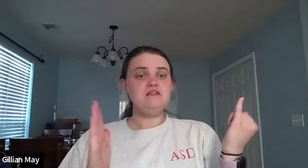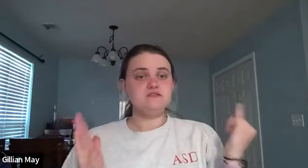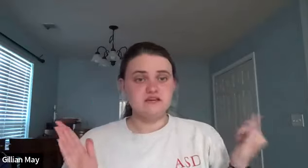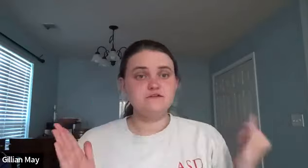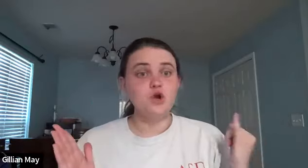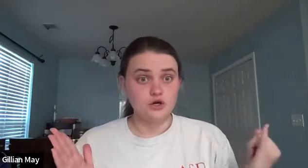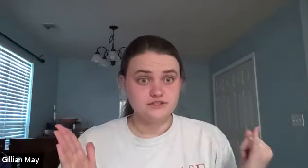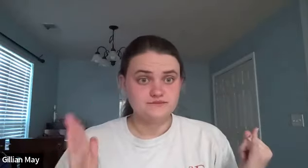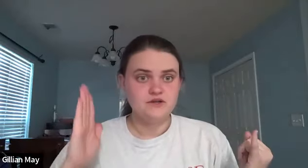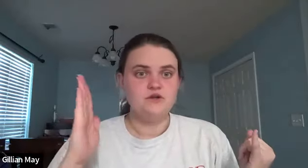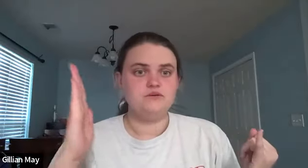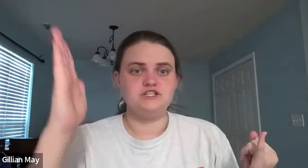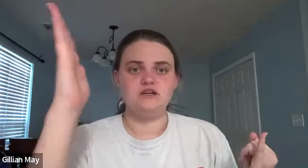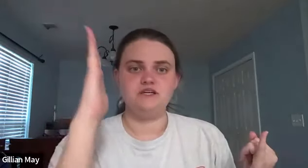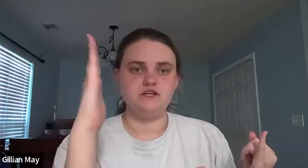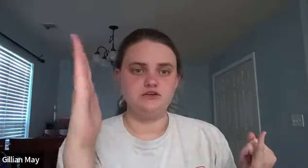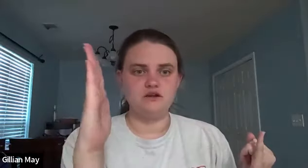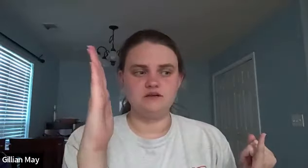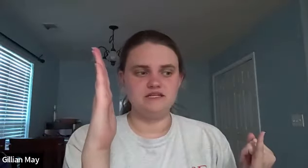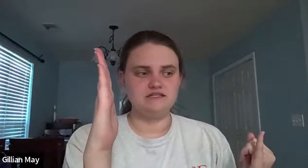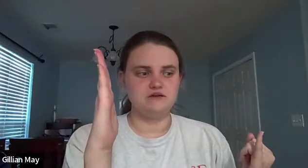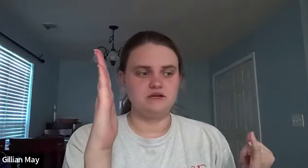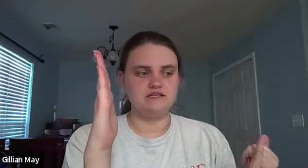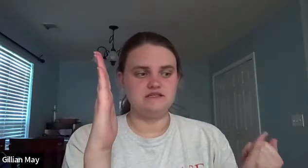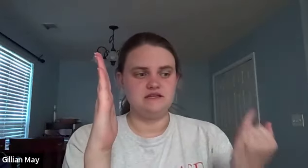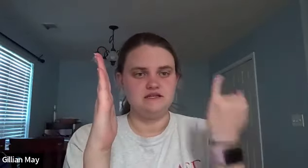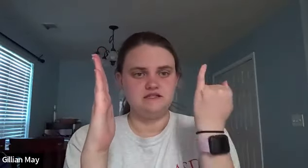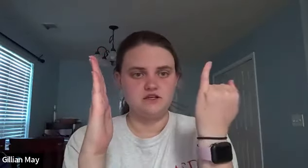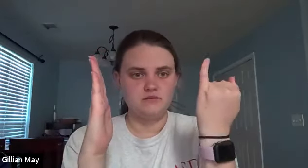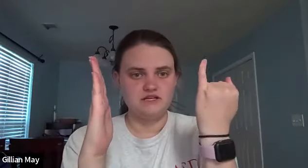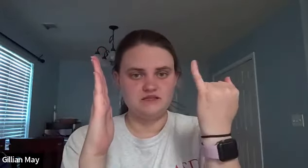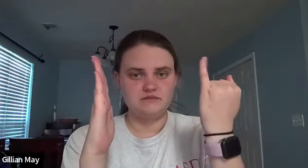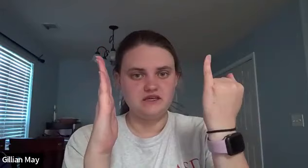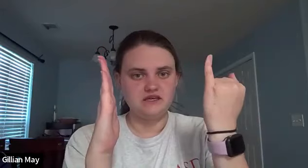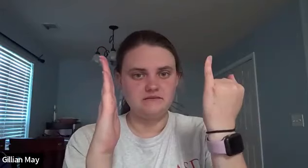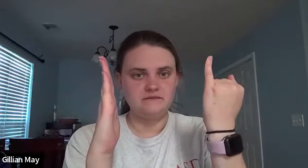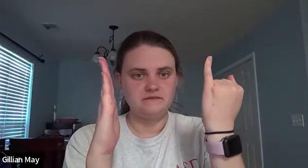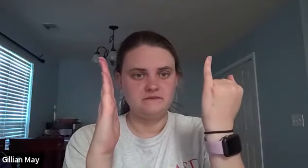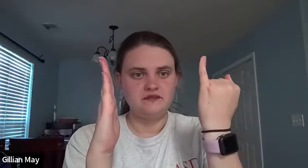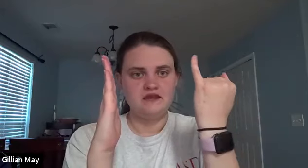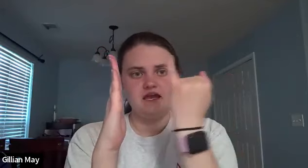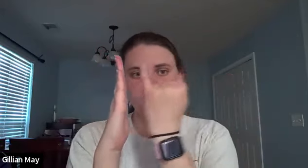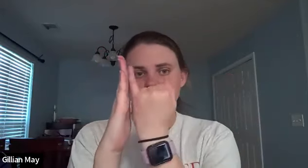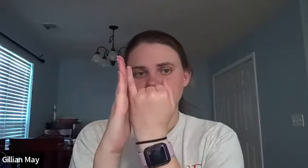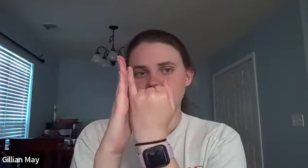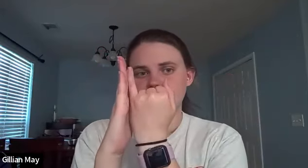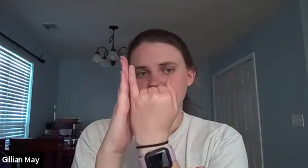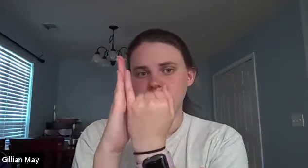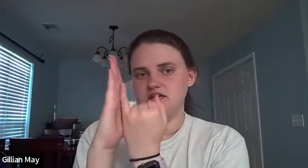the sign for art, which is going to be your non-dominant sideways. Dominant is the pinky. And you're just going to have your